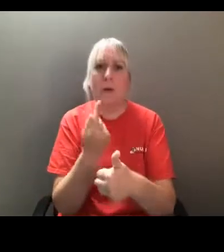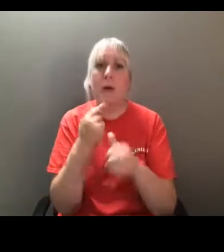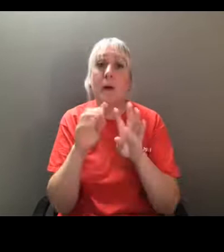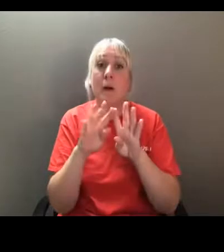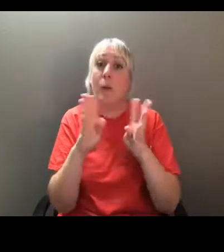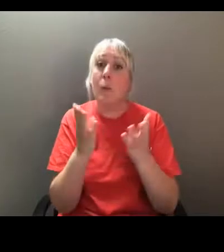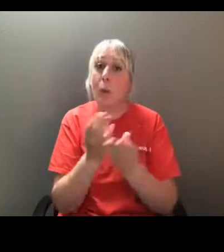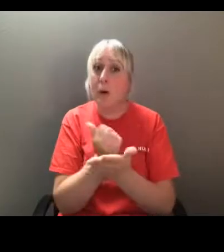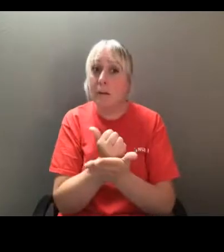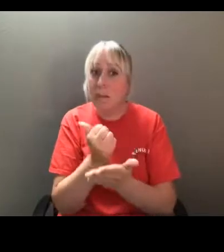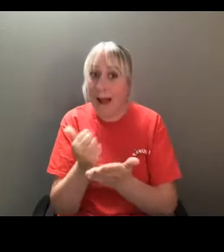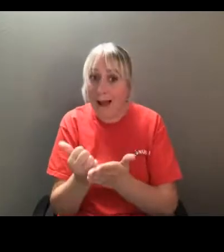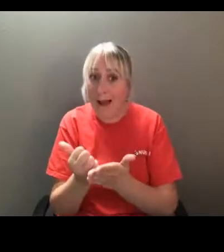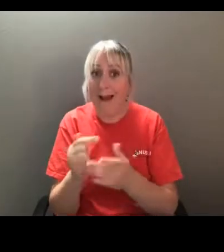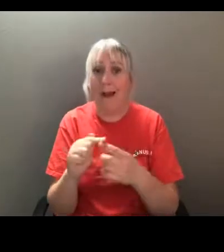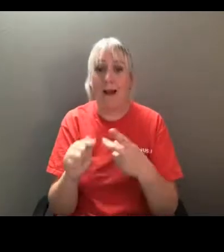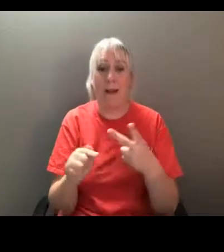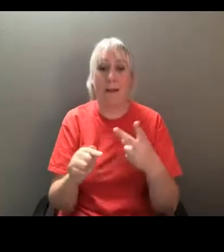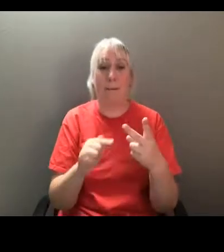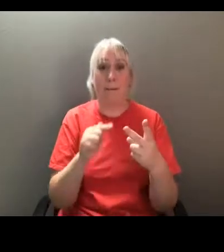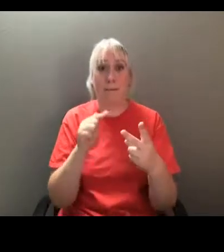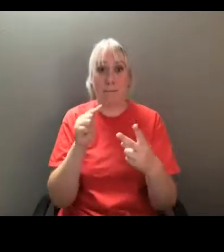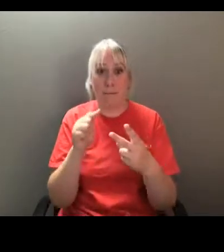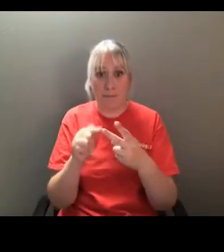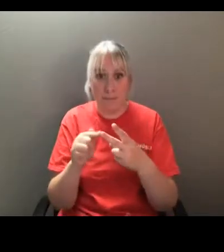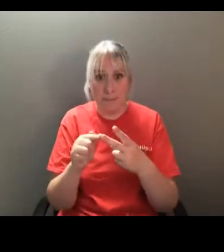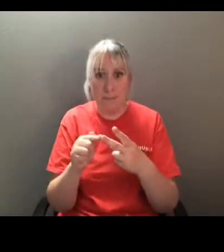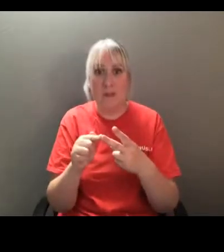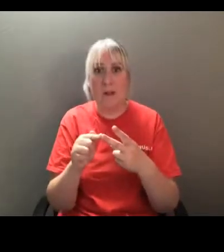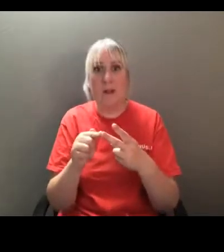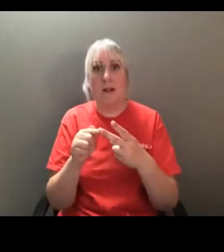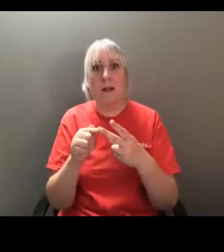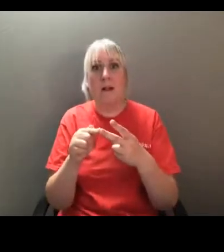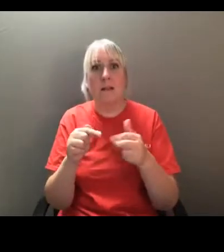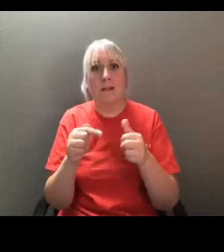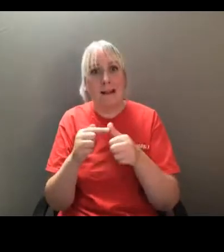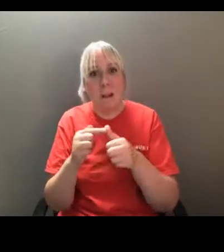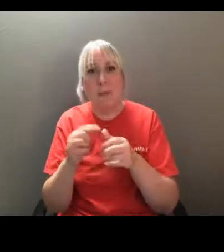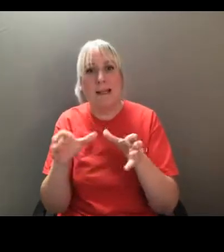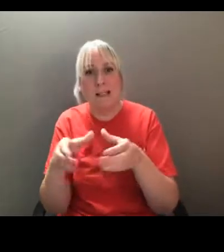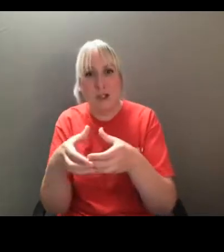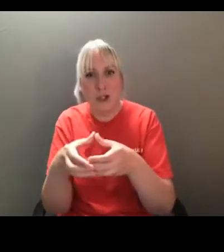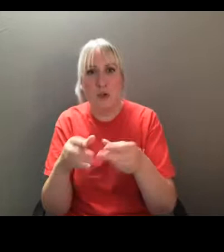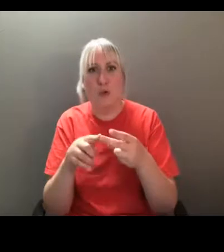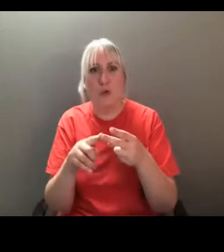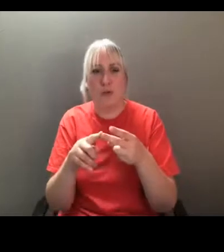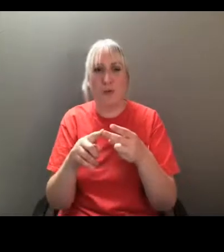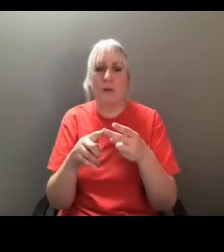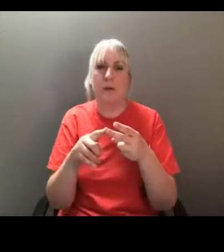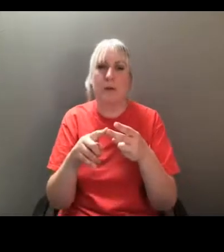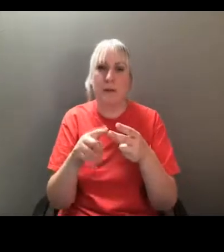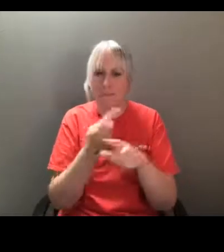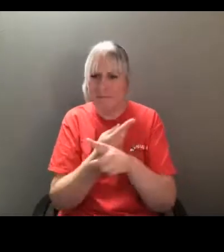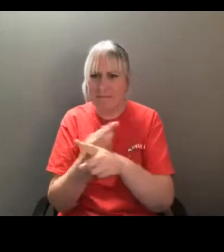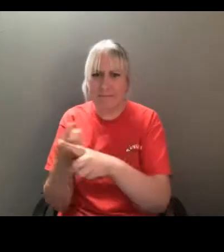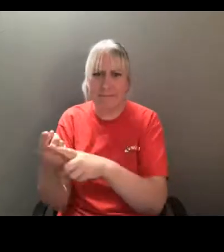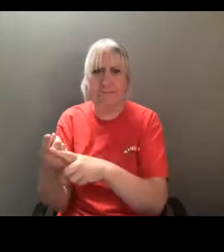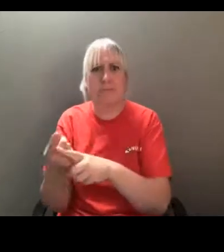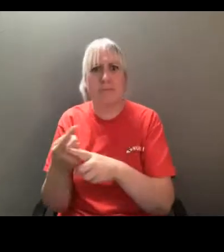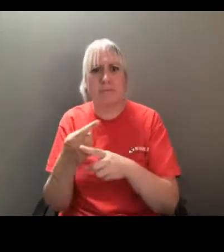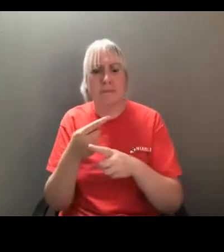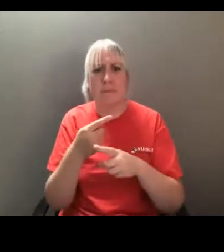Bank, the Adam Smith Institute, Richard Branson, Elon Musk, etc., have